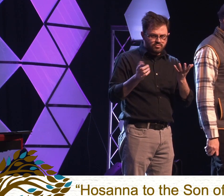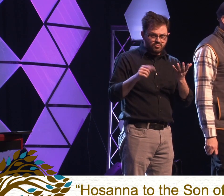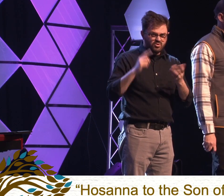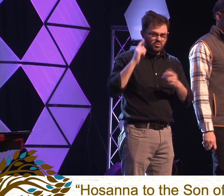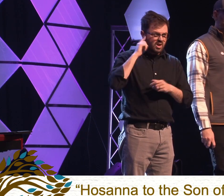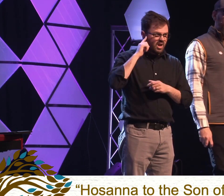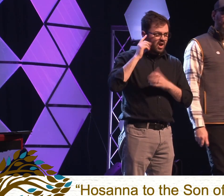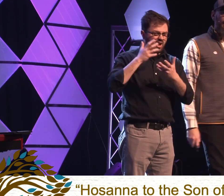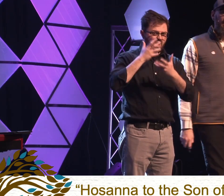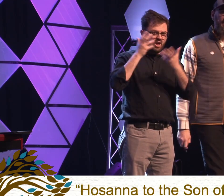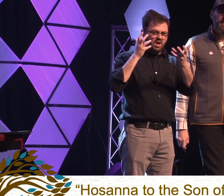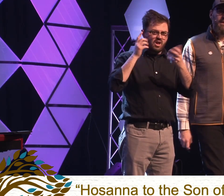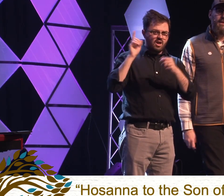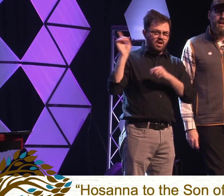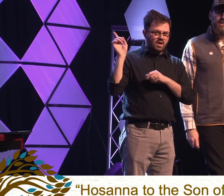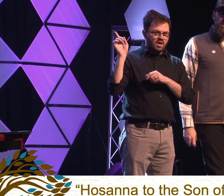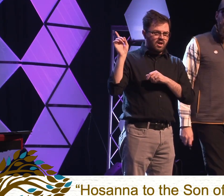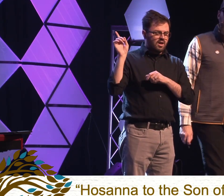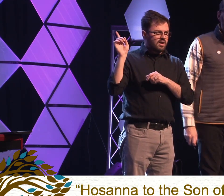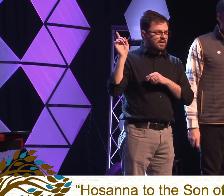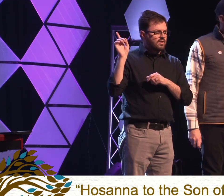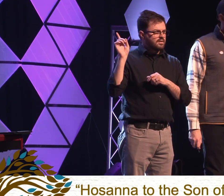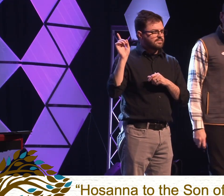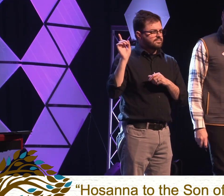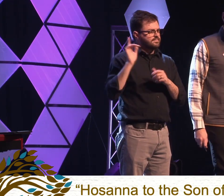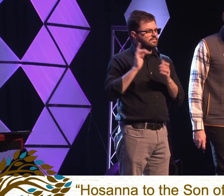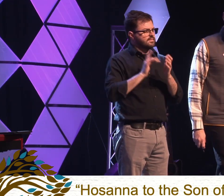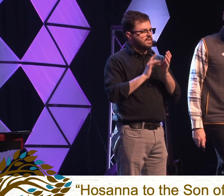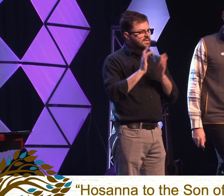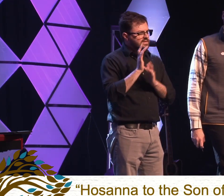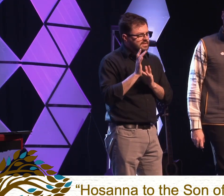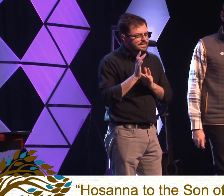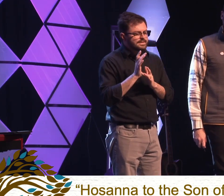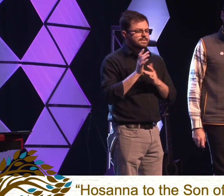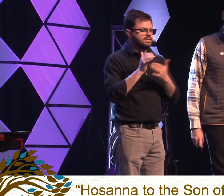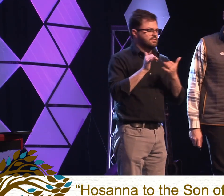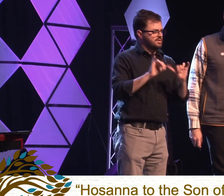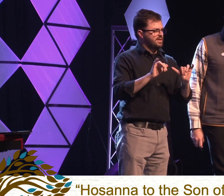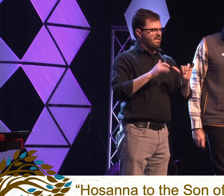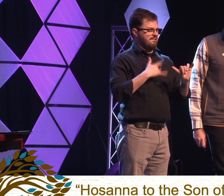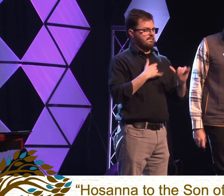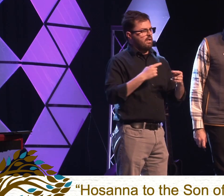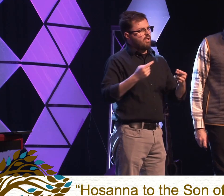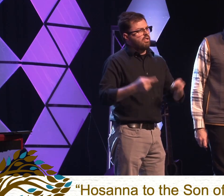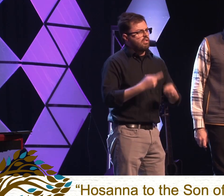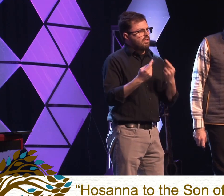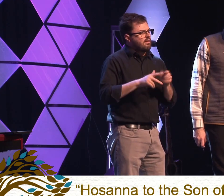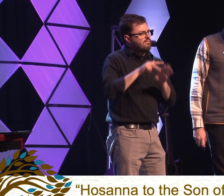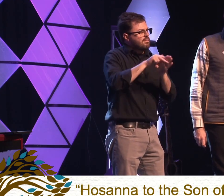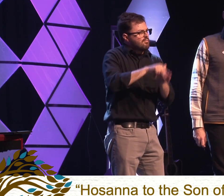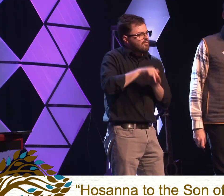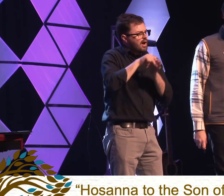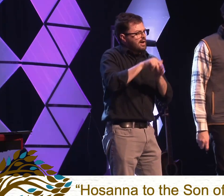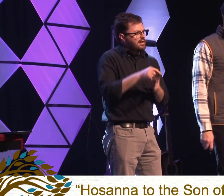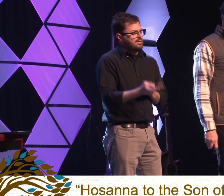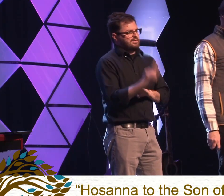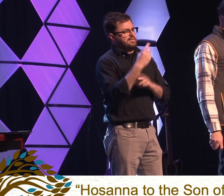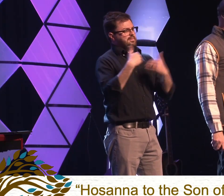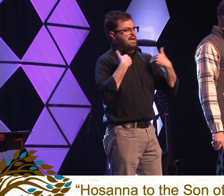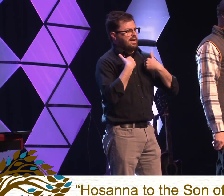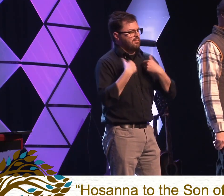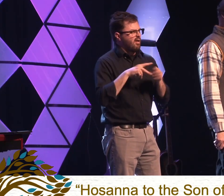what they're saying? And Jesus, still a little sore from riding both the donkey and the colt,